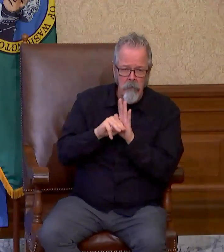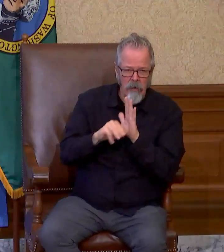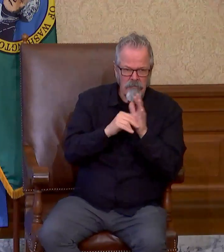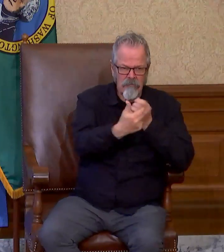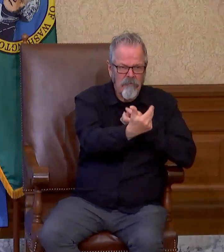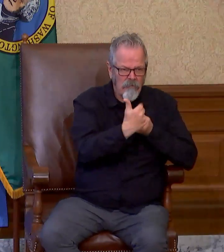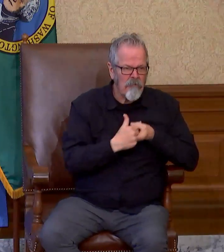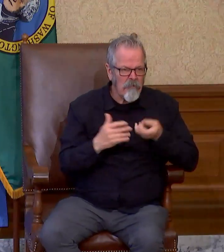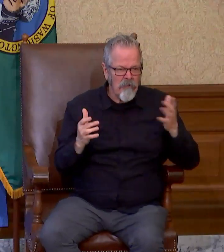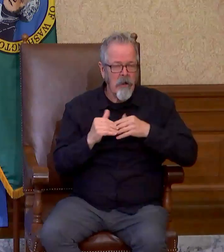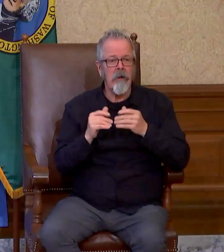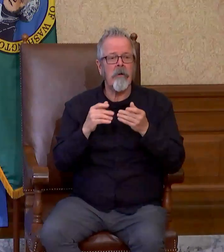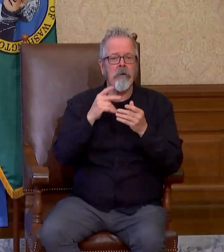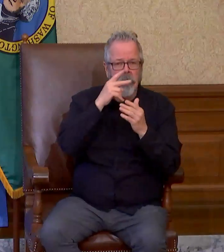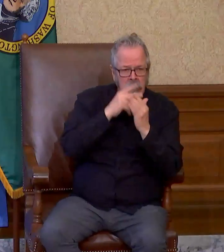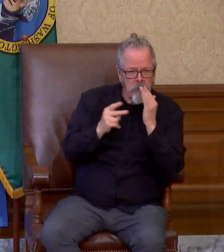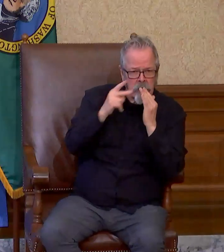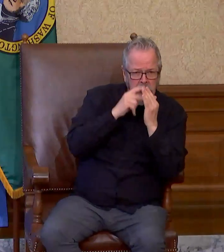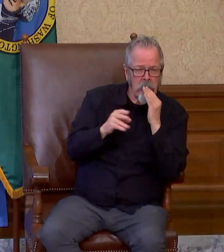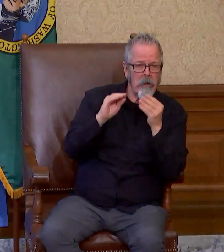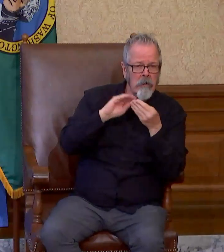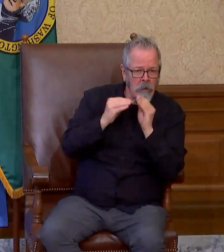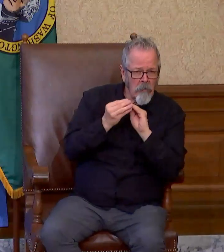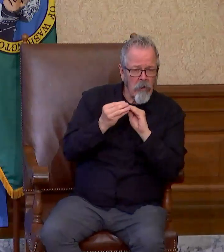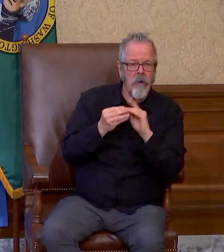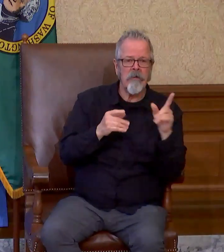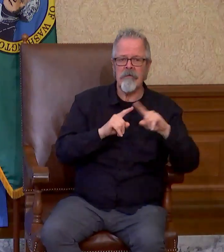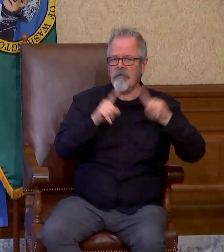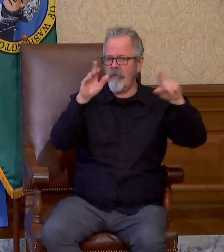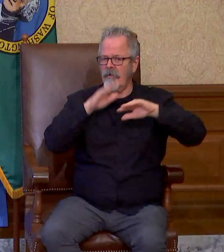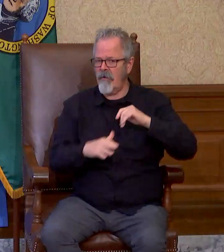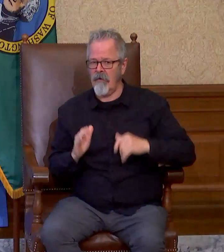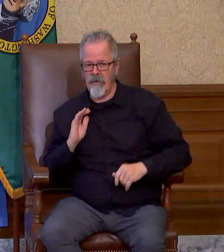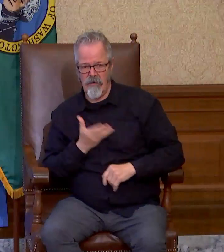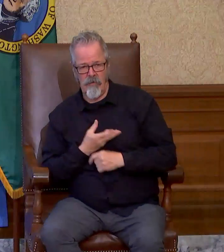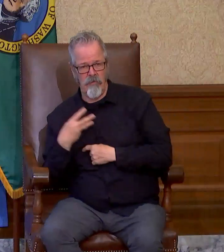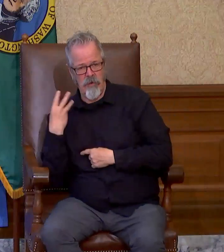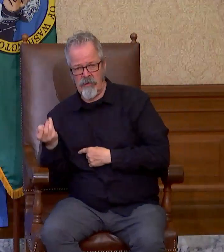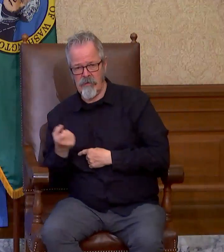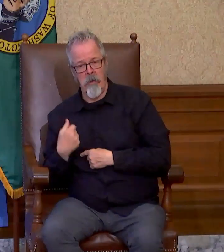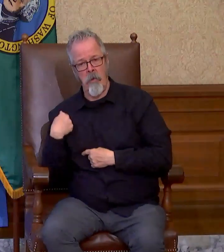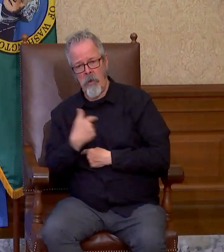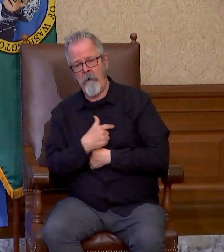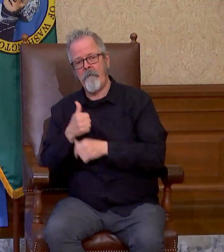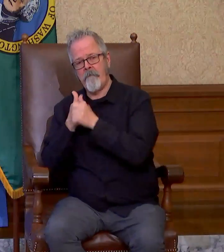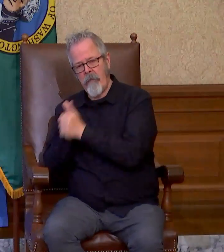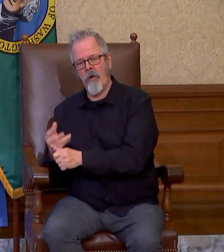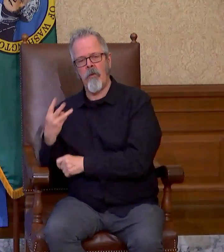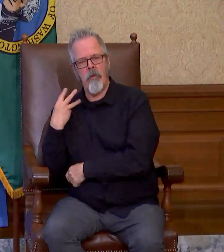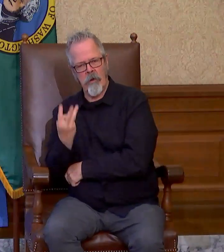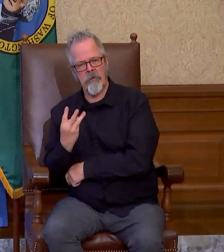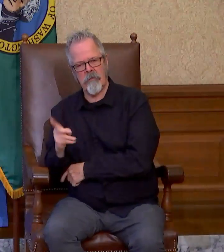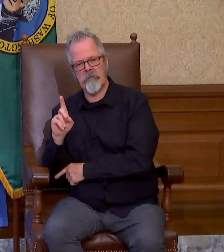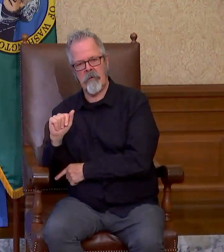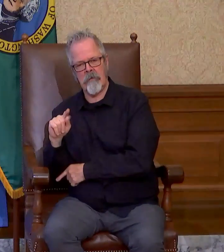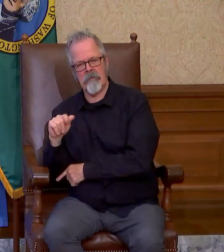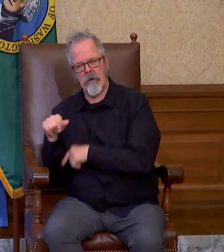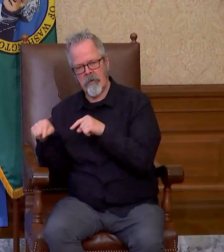that's frustrating to Governor Newsom as well. And it's one of the reasons that we have to continue